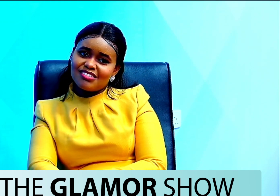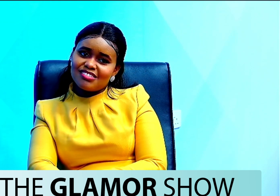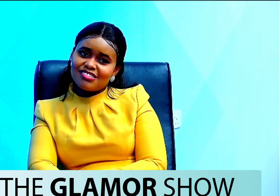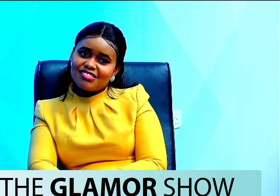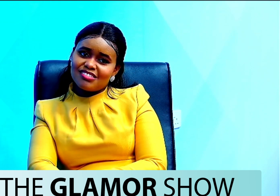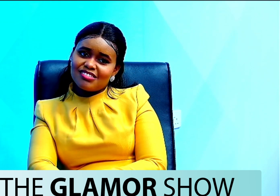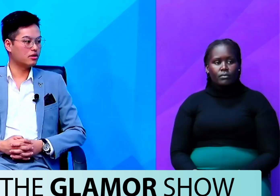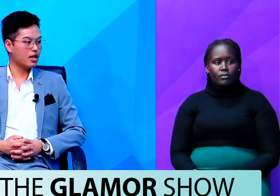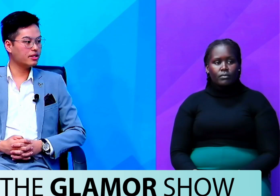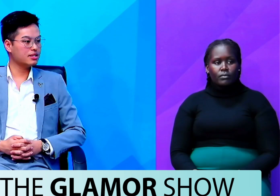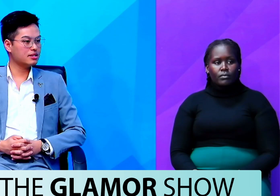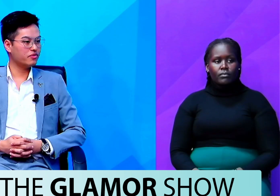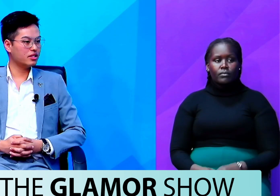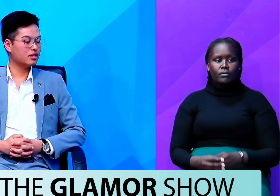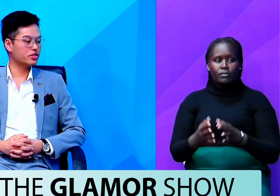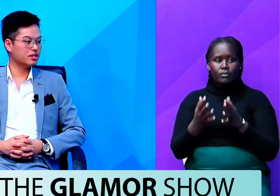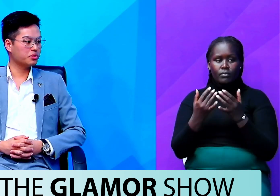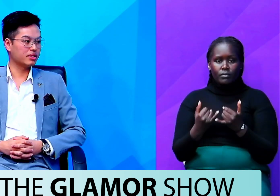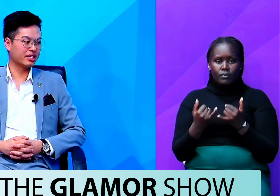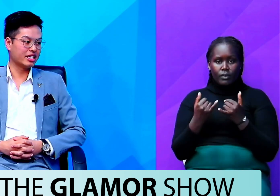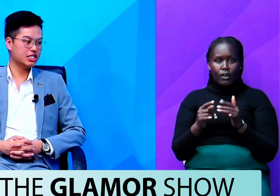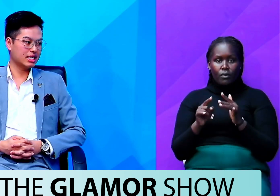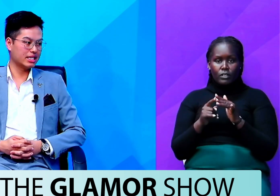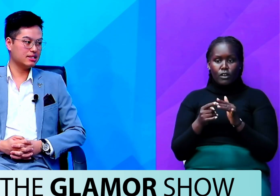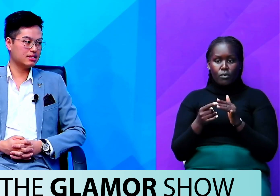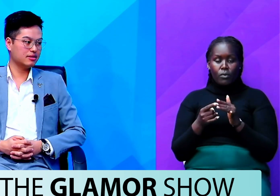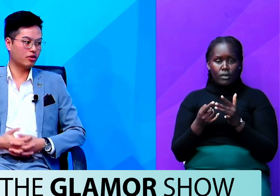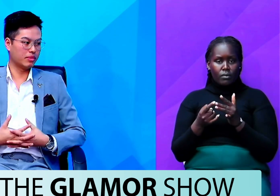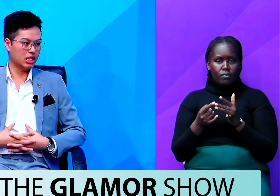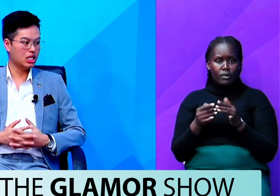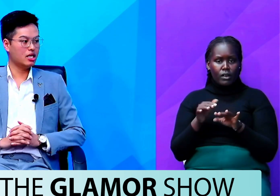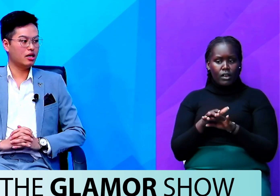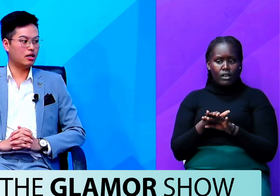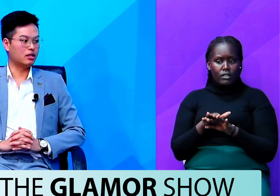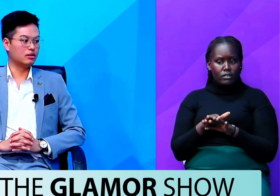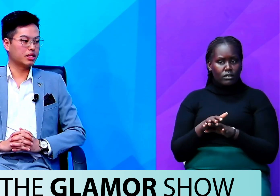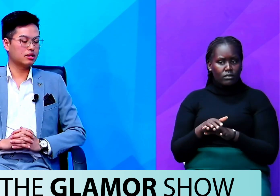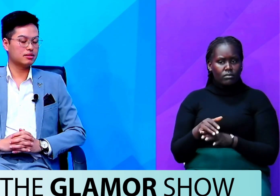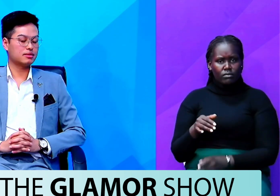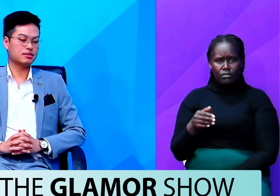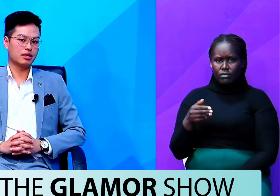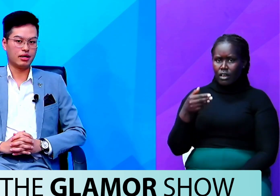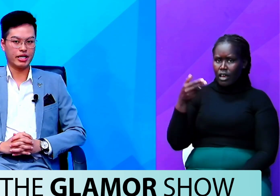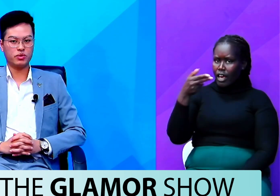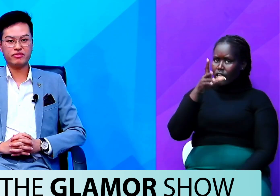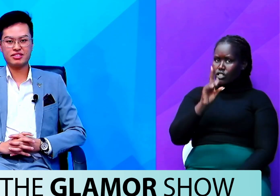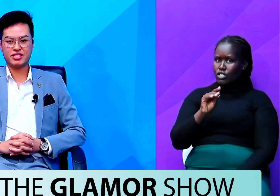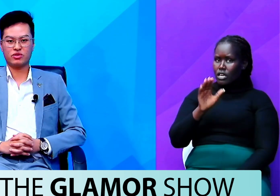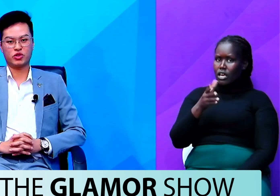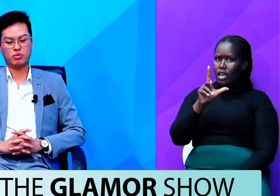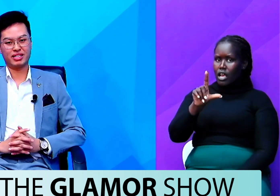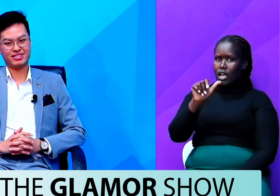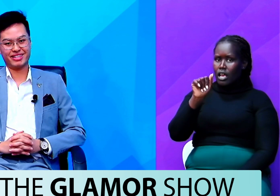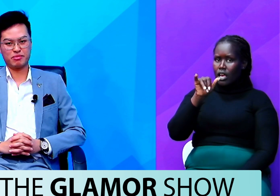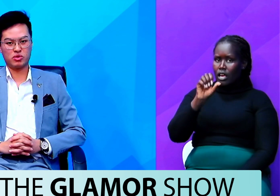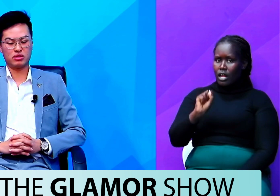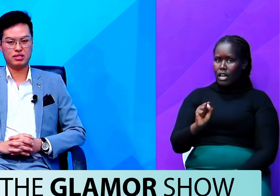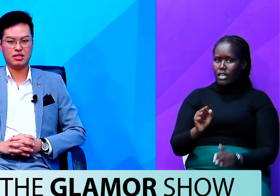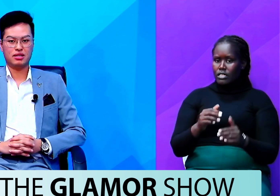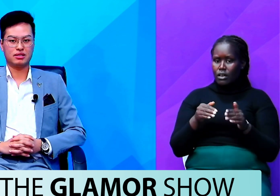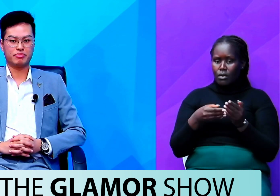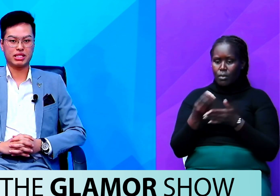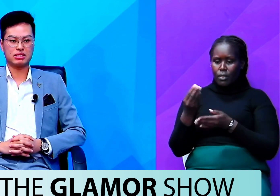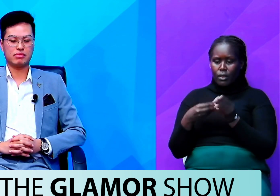sales? Nowadays, definitely the trend will be the HD lace for me, because I don't even sell the normal lace